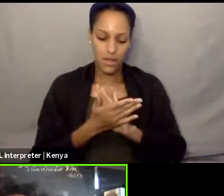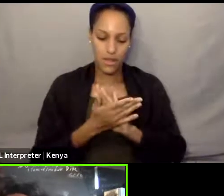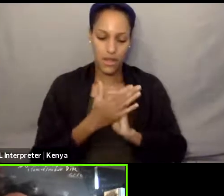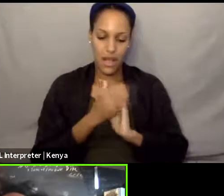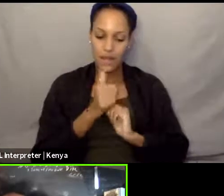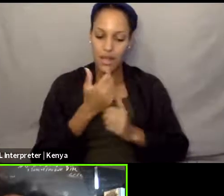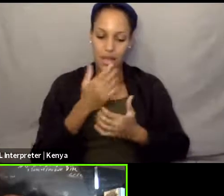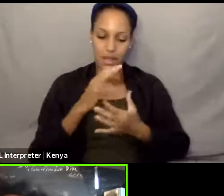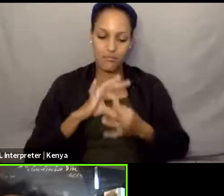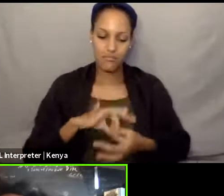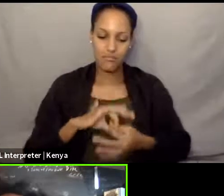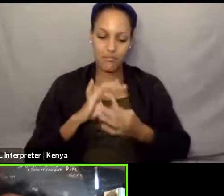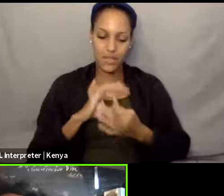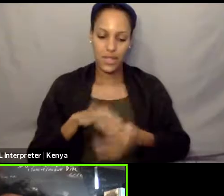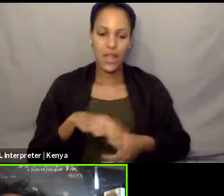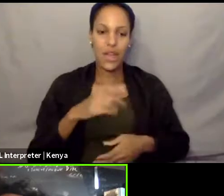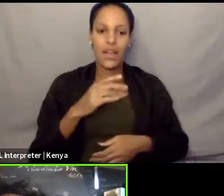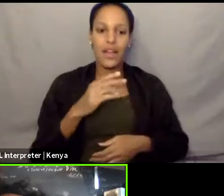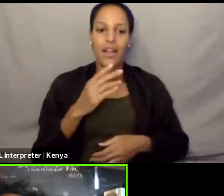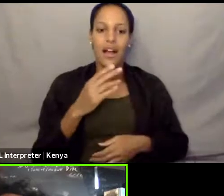unself-possessed. You become, in a way,